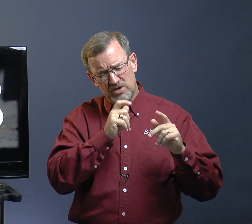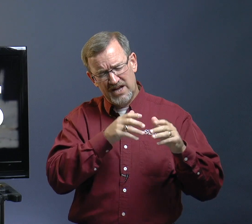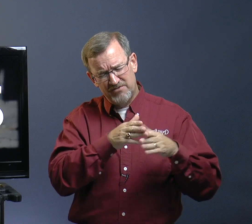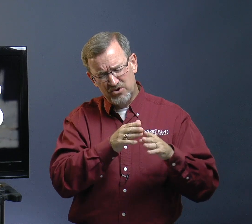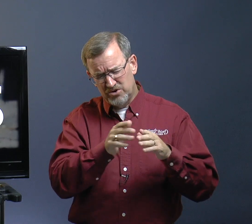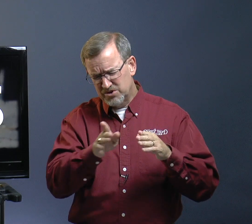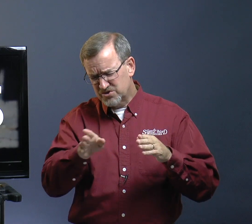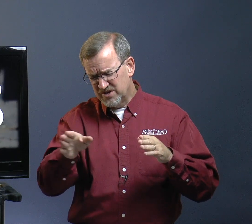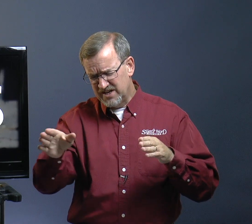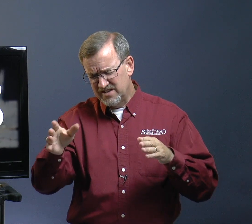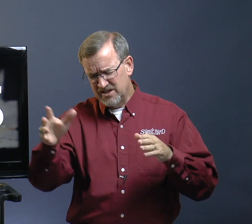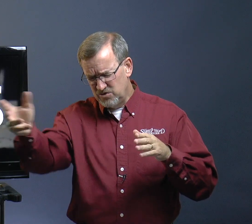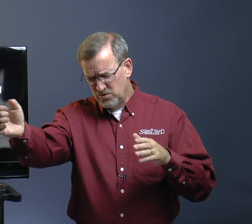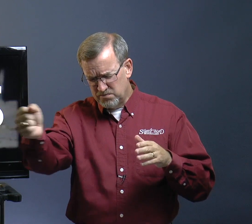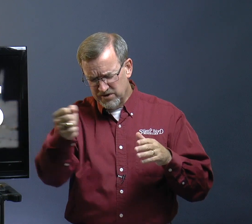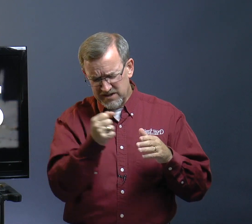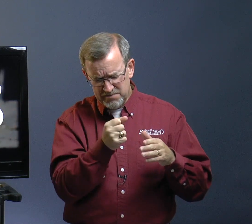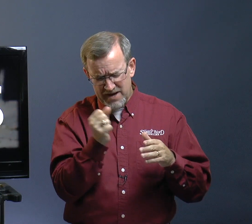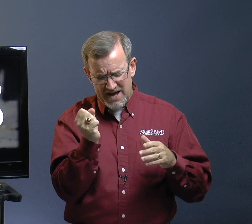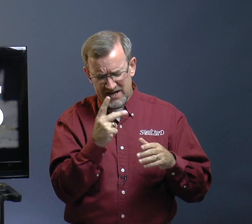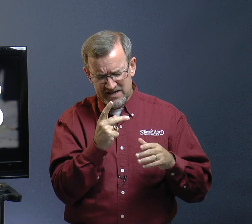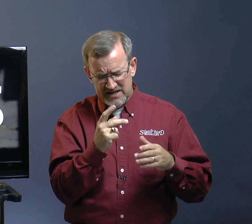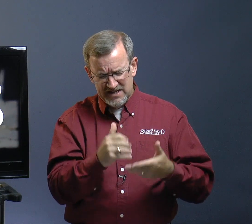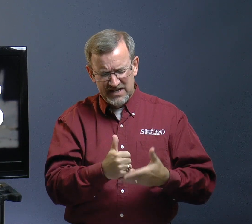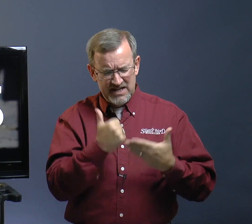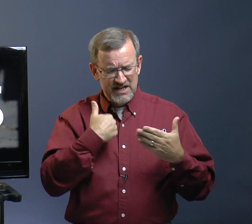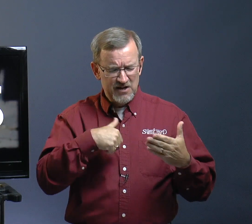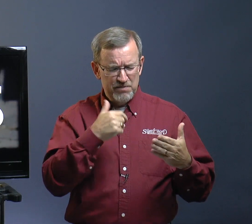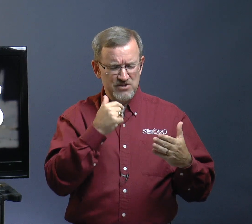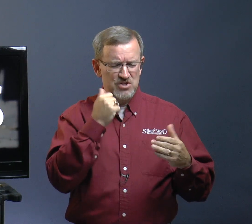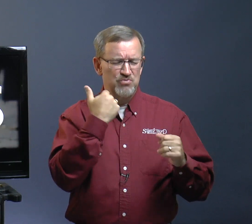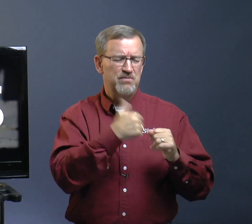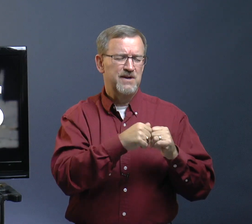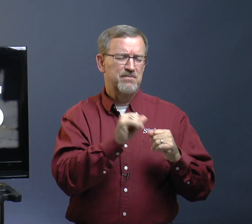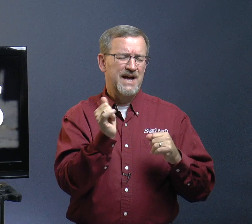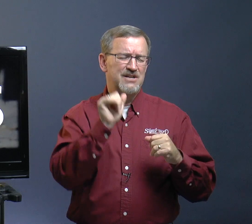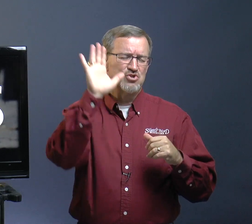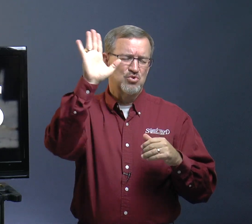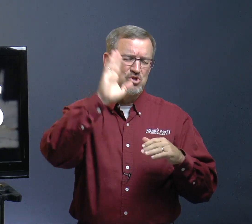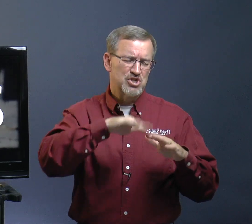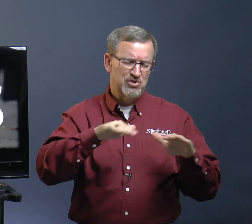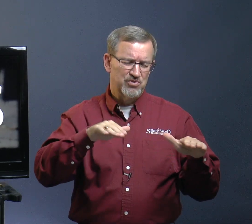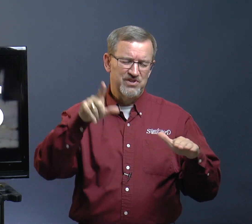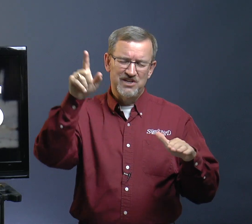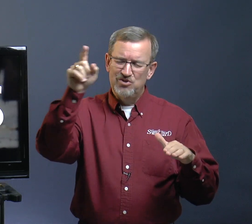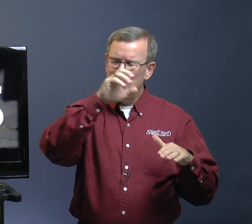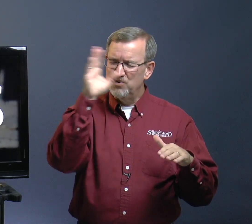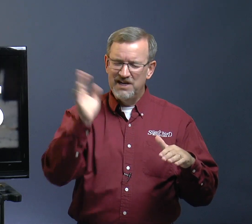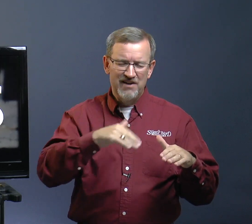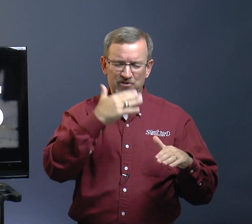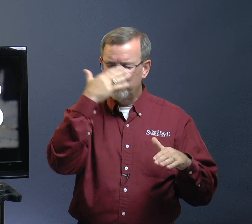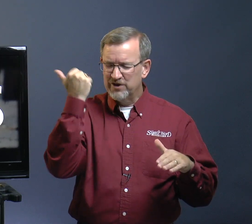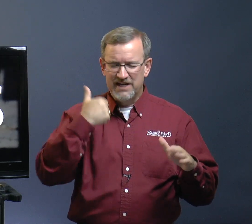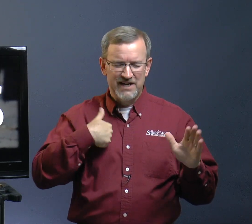have gone astray, that You will bring them back. And help us to remember as Your children that You never forget